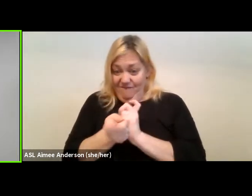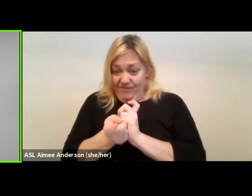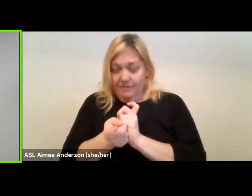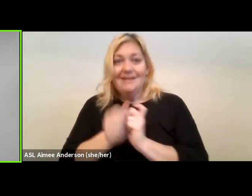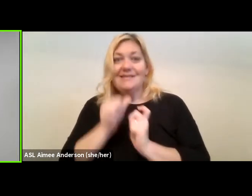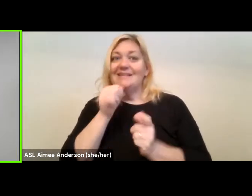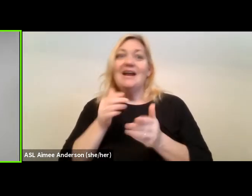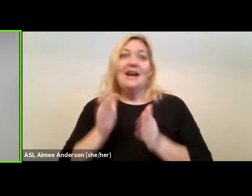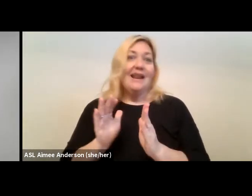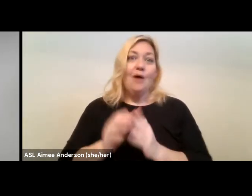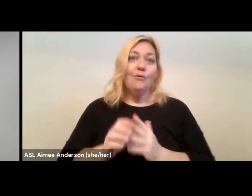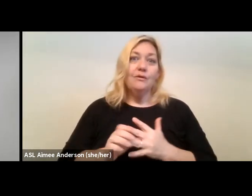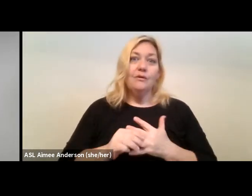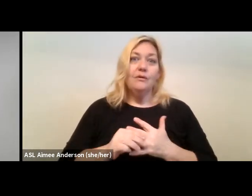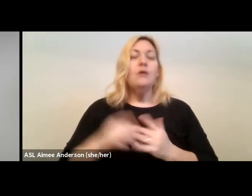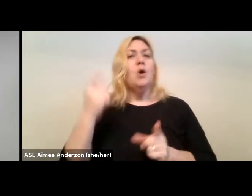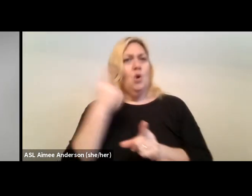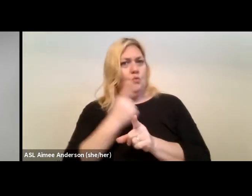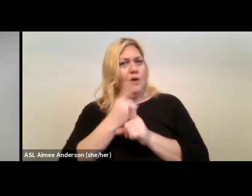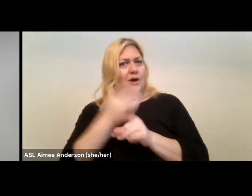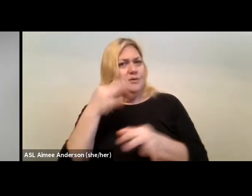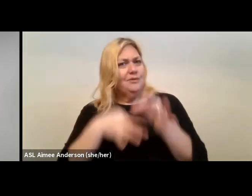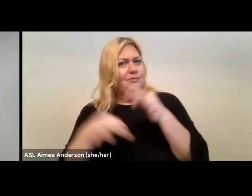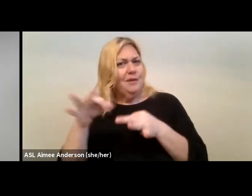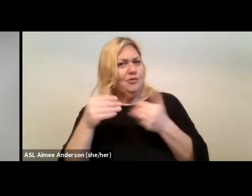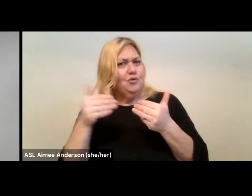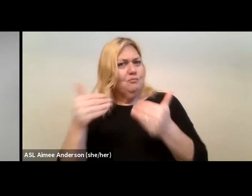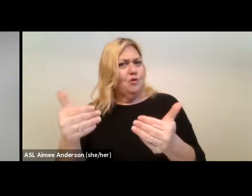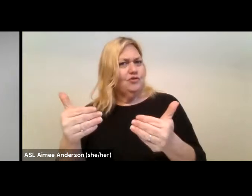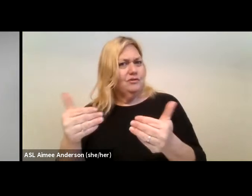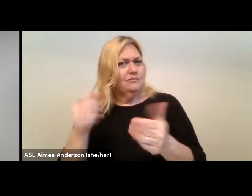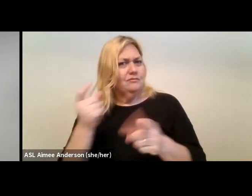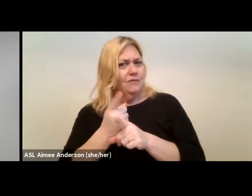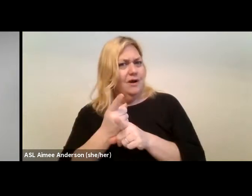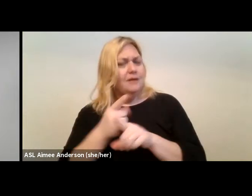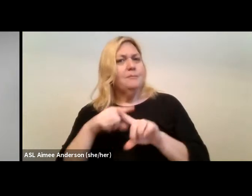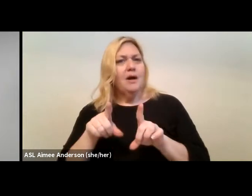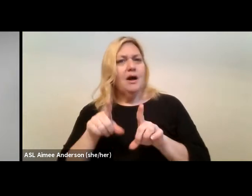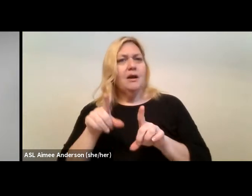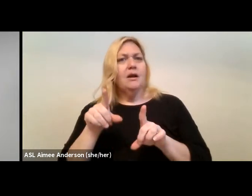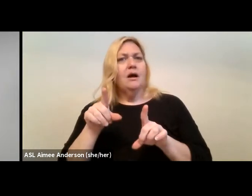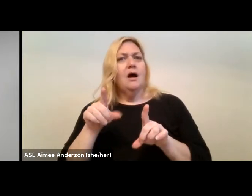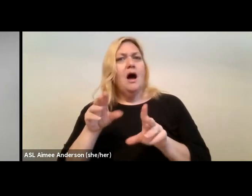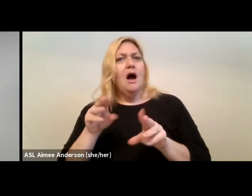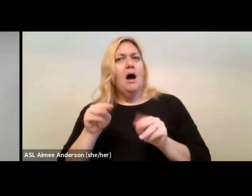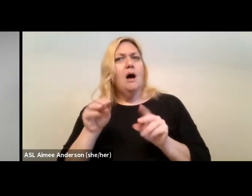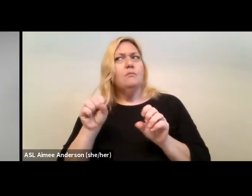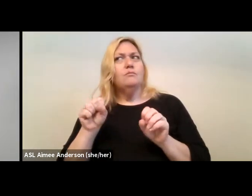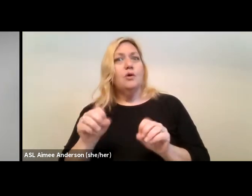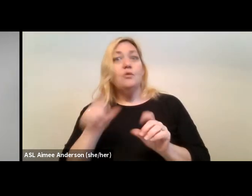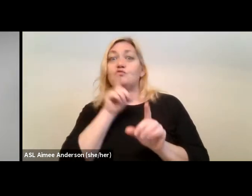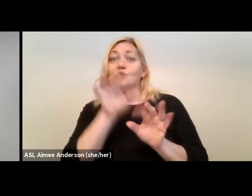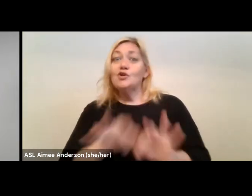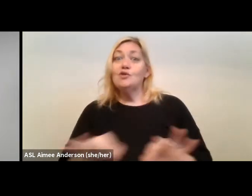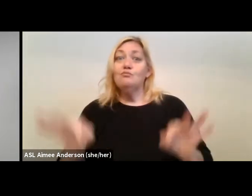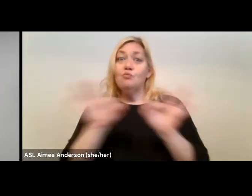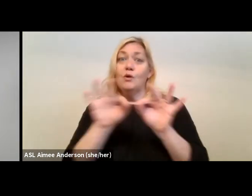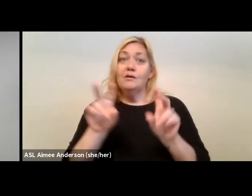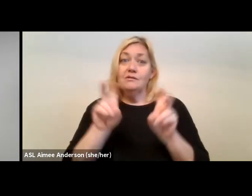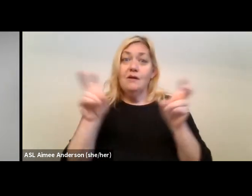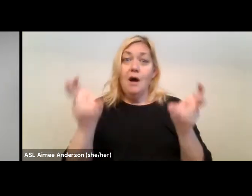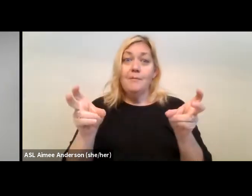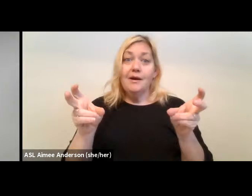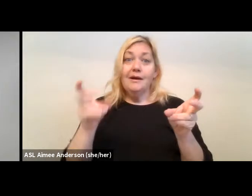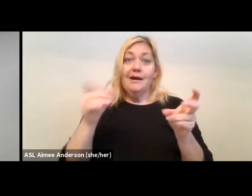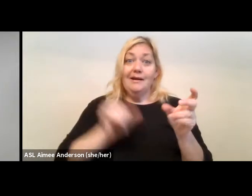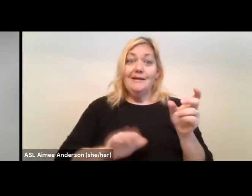Roberts. Right, it would have been a substitute motion, but so this is a very important topic, and now